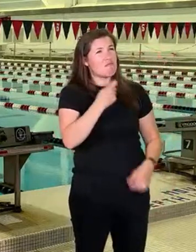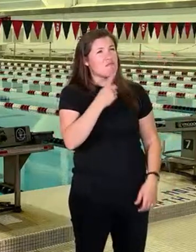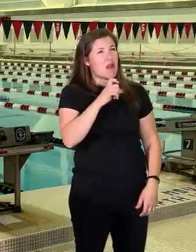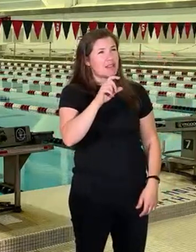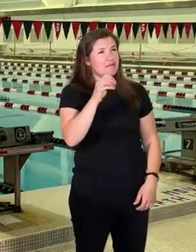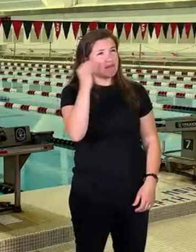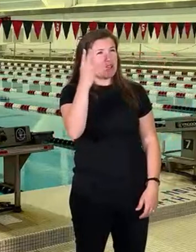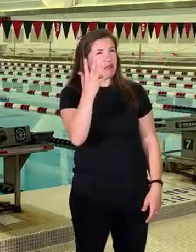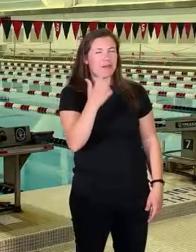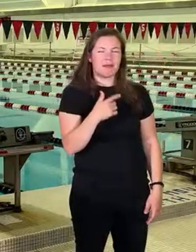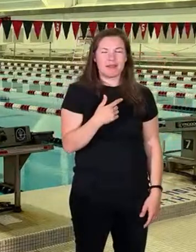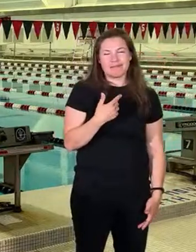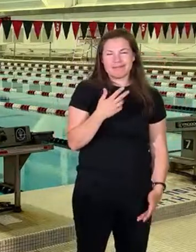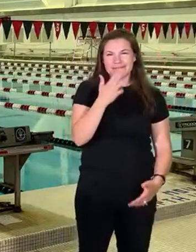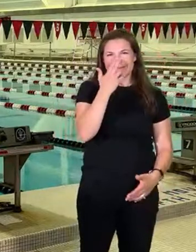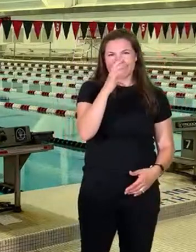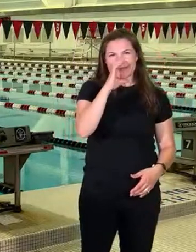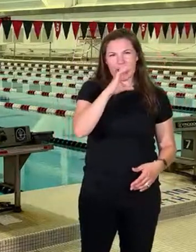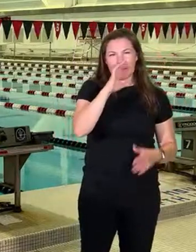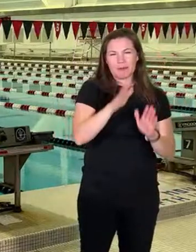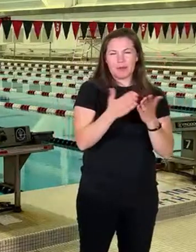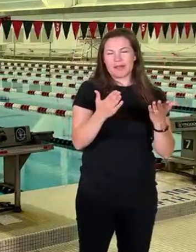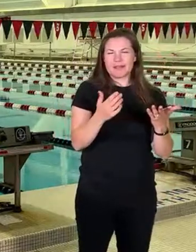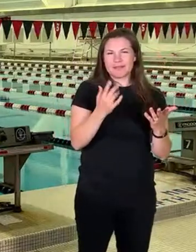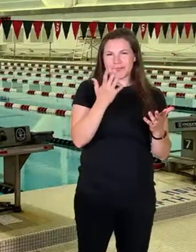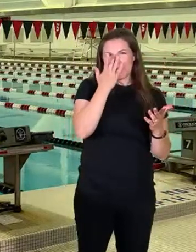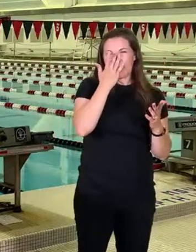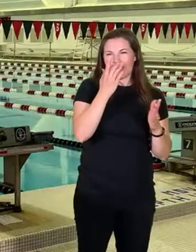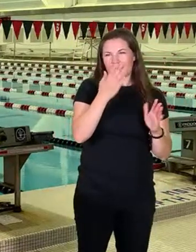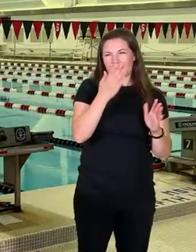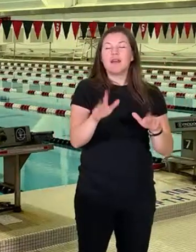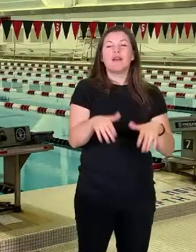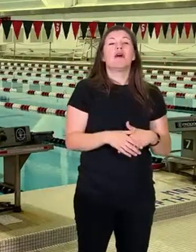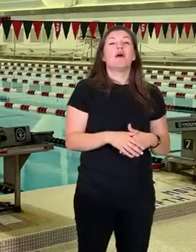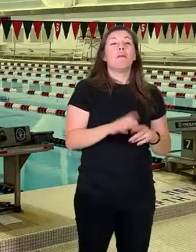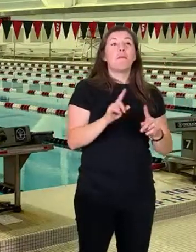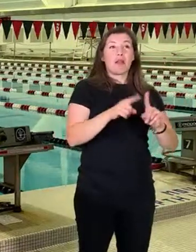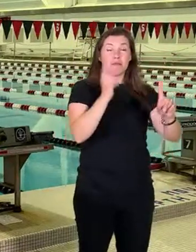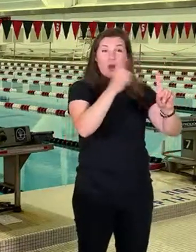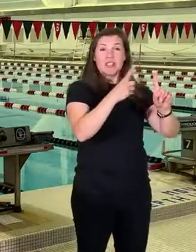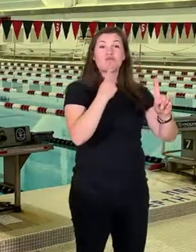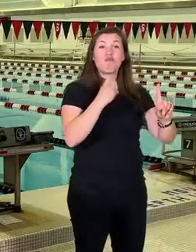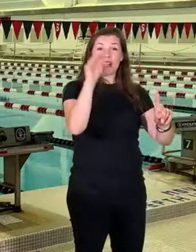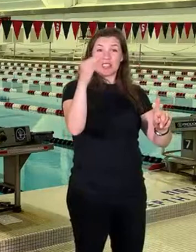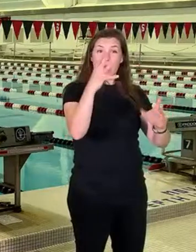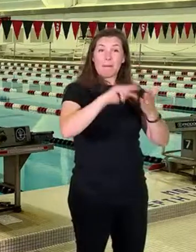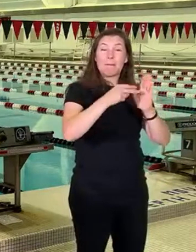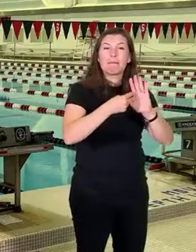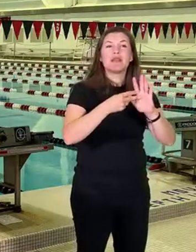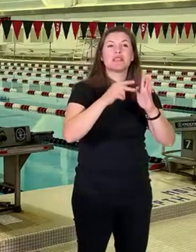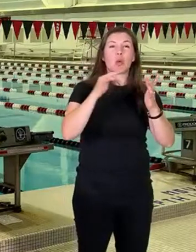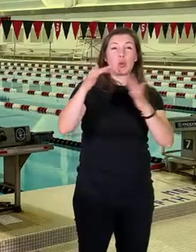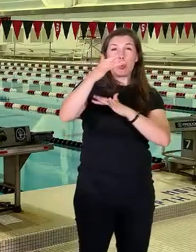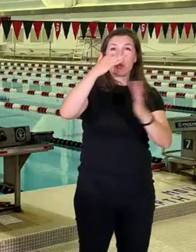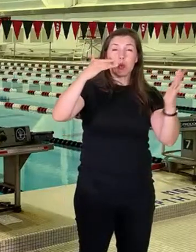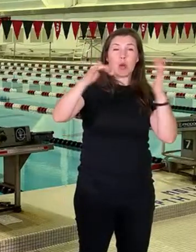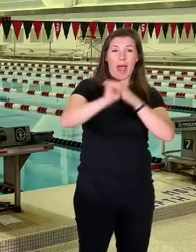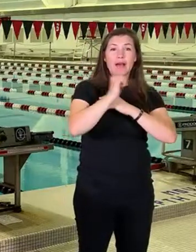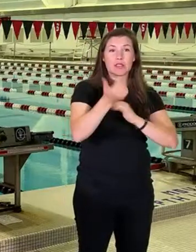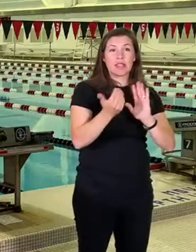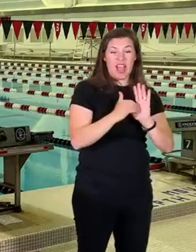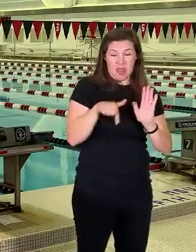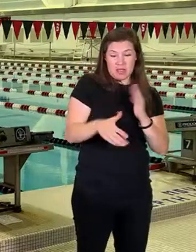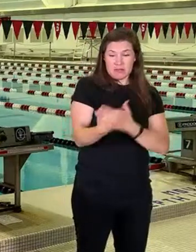thing. And it just showed that the smoke hazard is back. As of this morning, we were in the